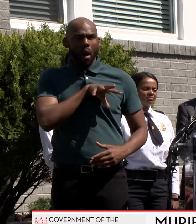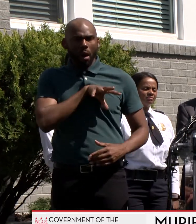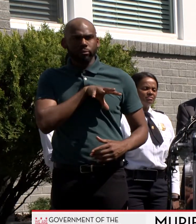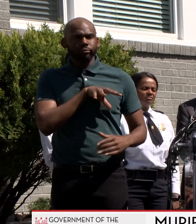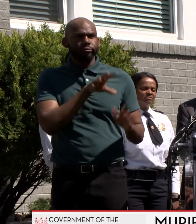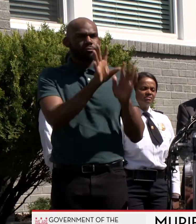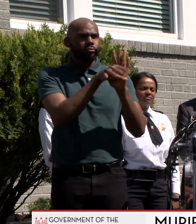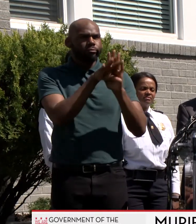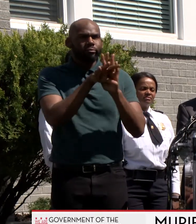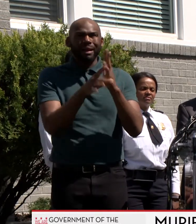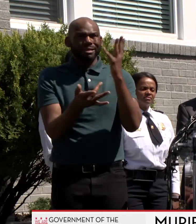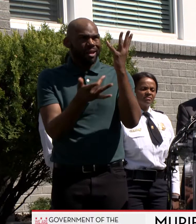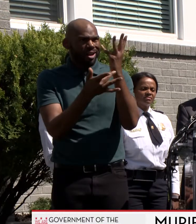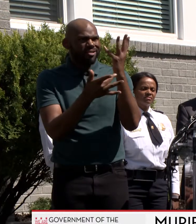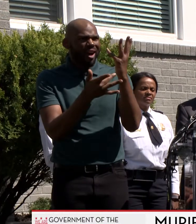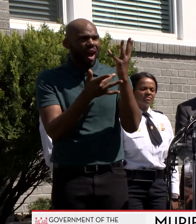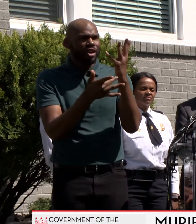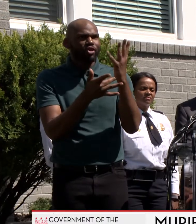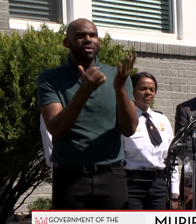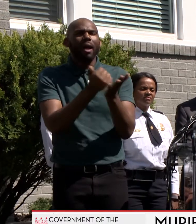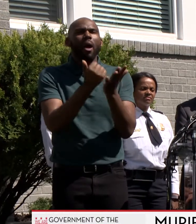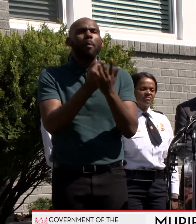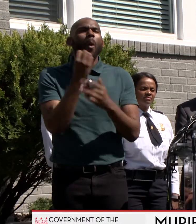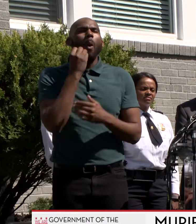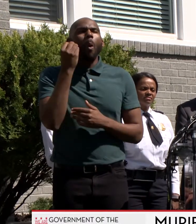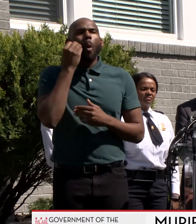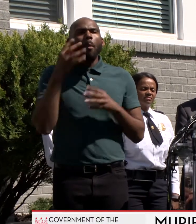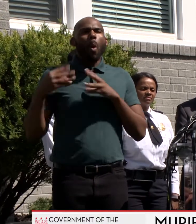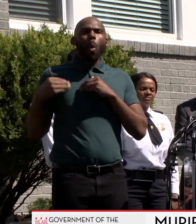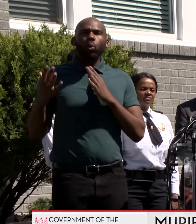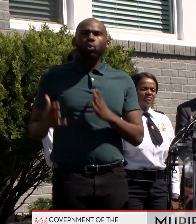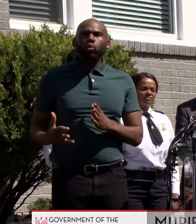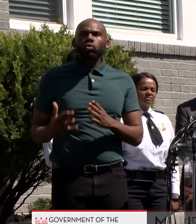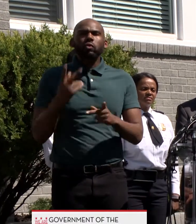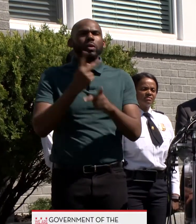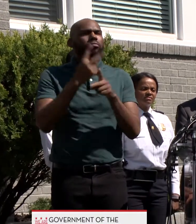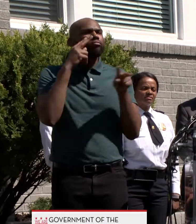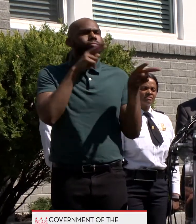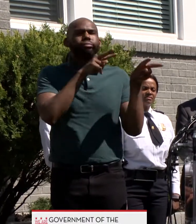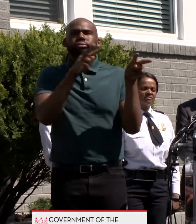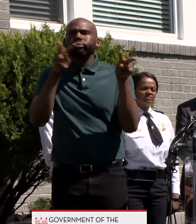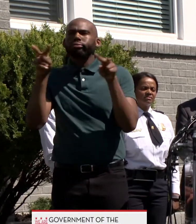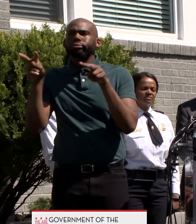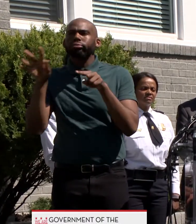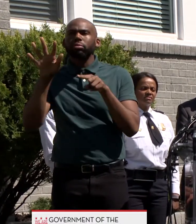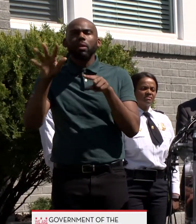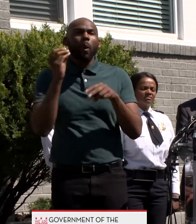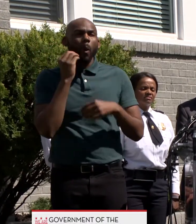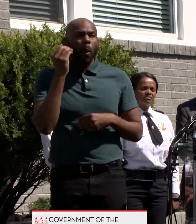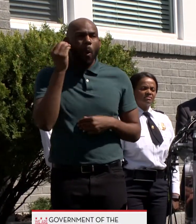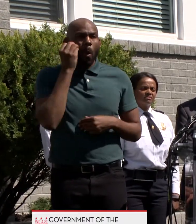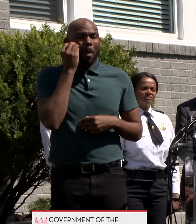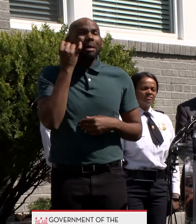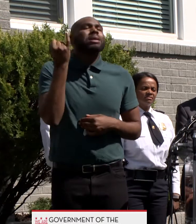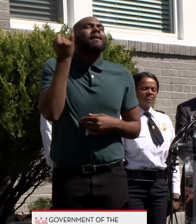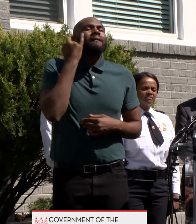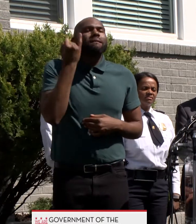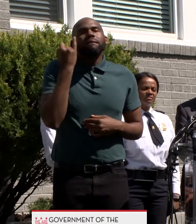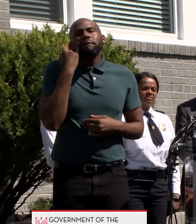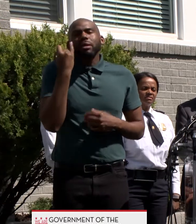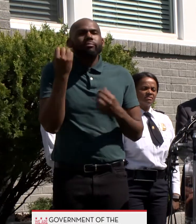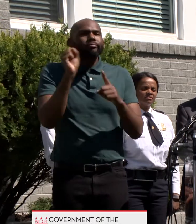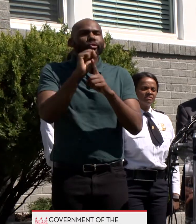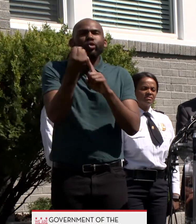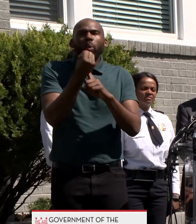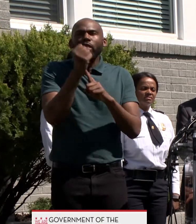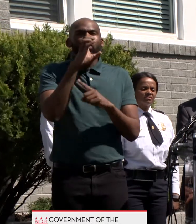to technology as well to help homeowners keep an eye on their property and in the case of